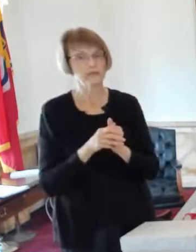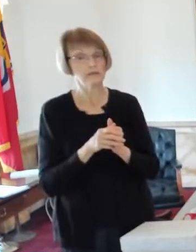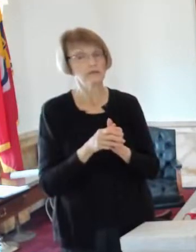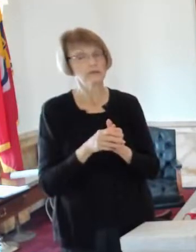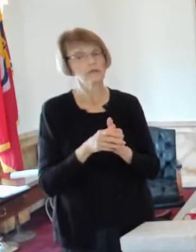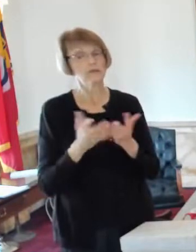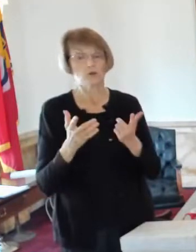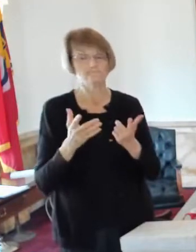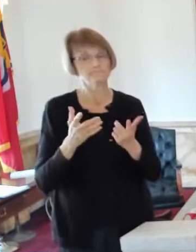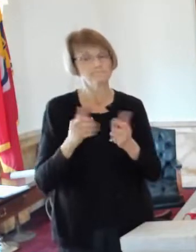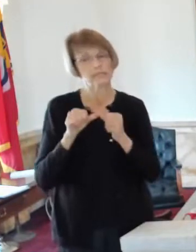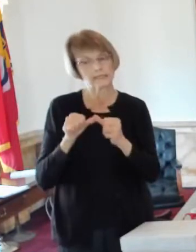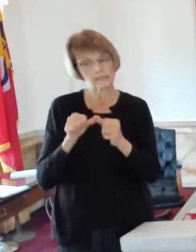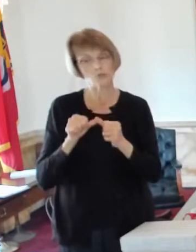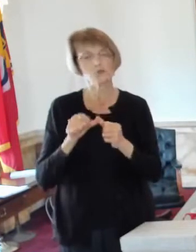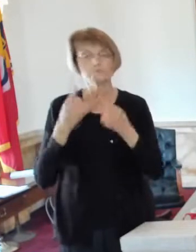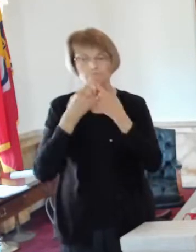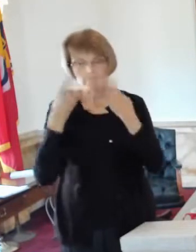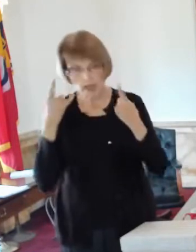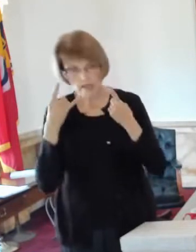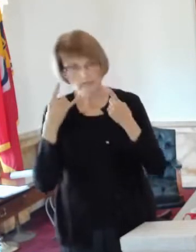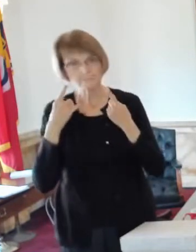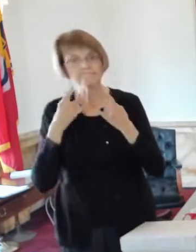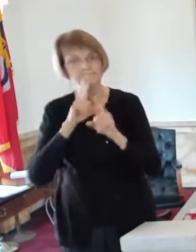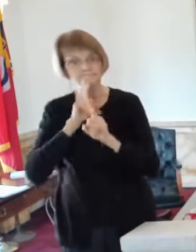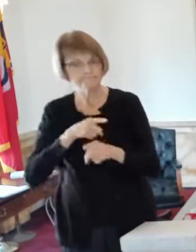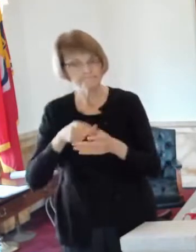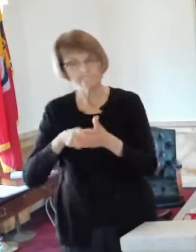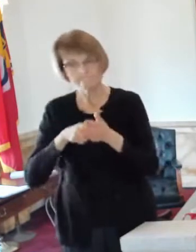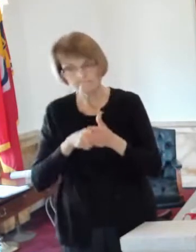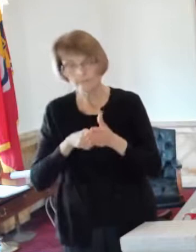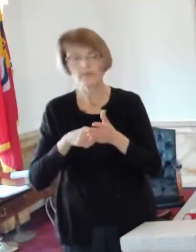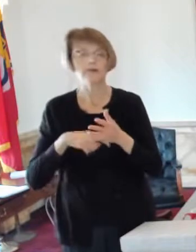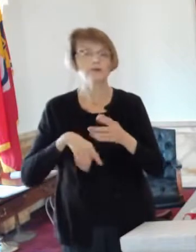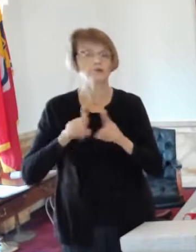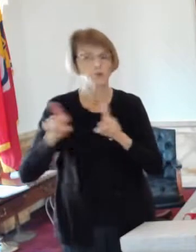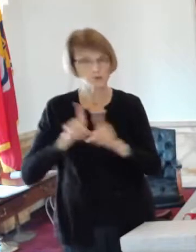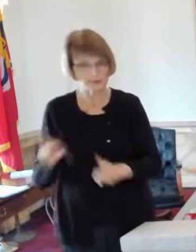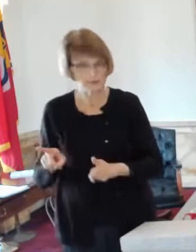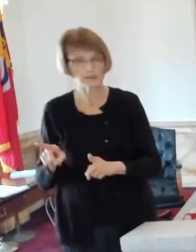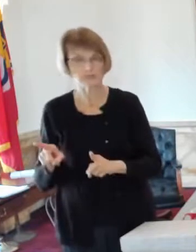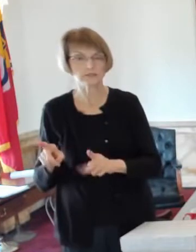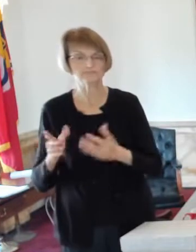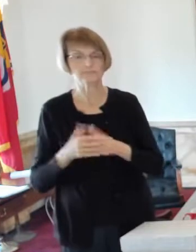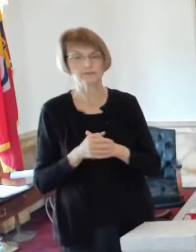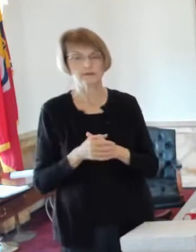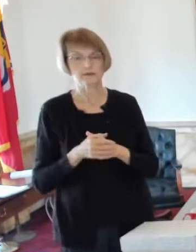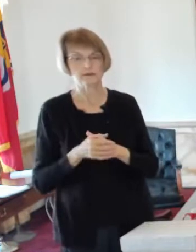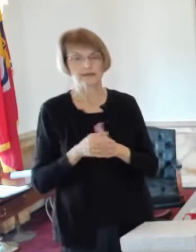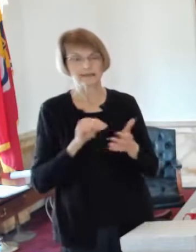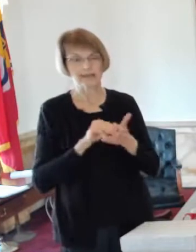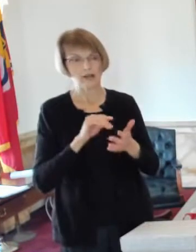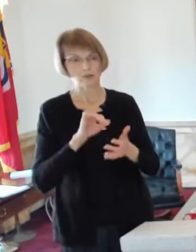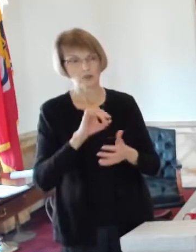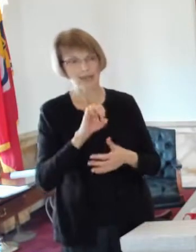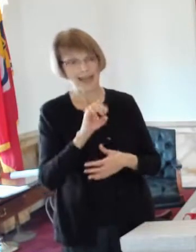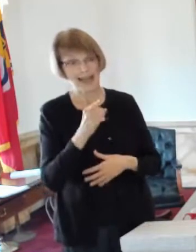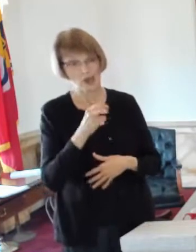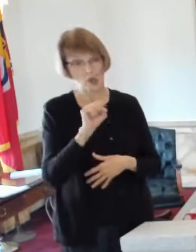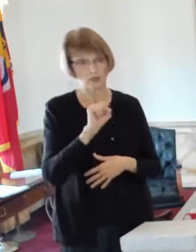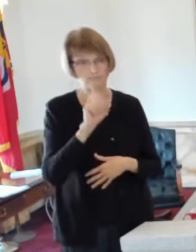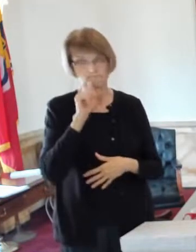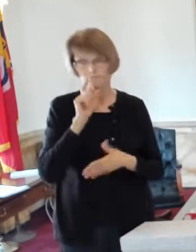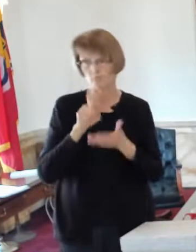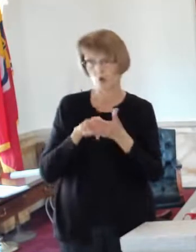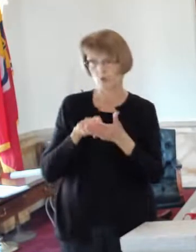as well as the social distancing. With the creeping up in the numbers, he's unwilling to do that. I get